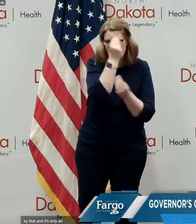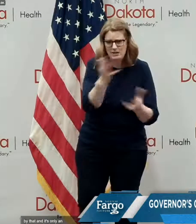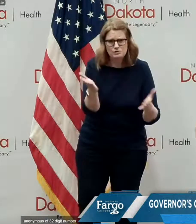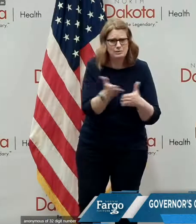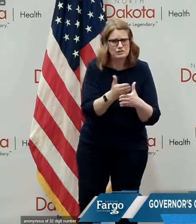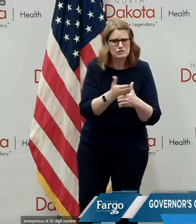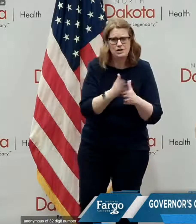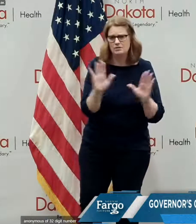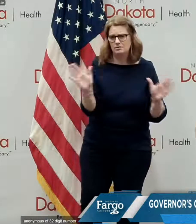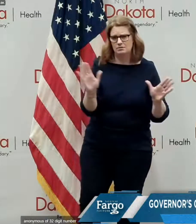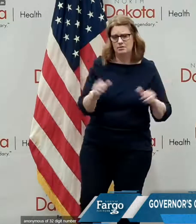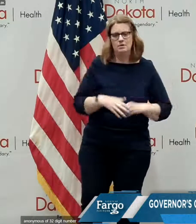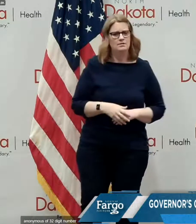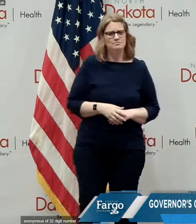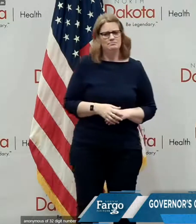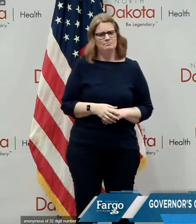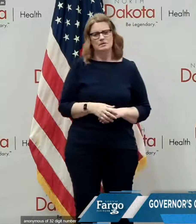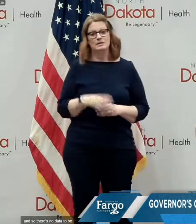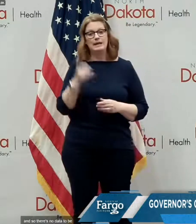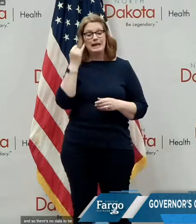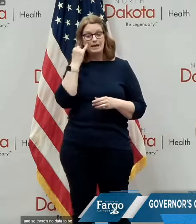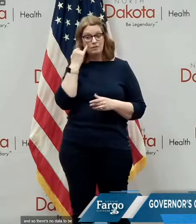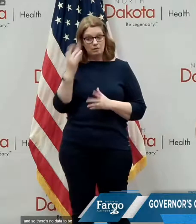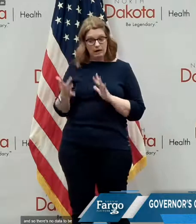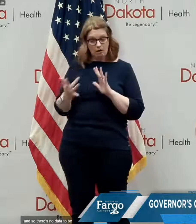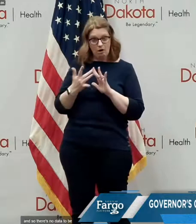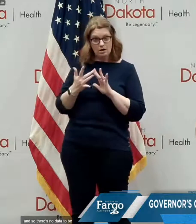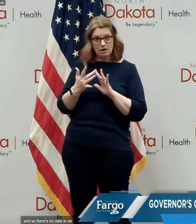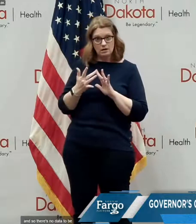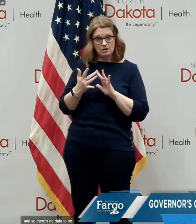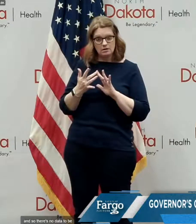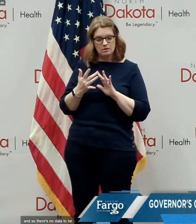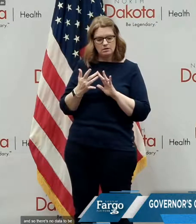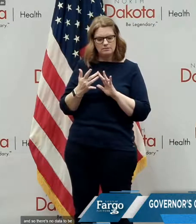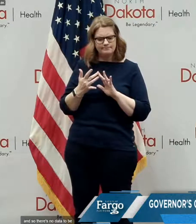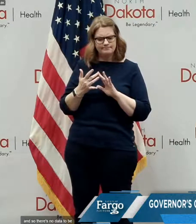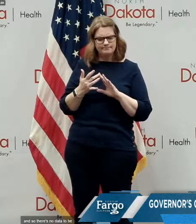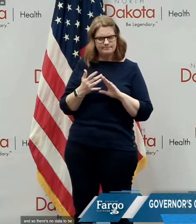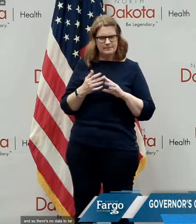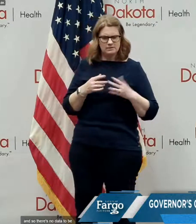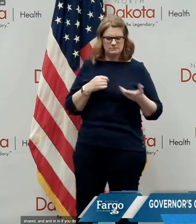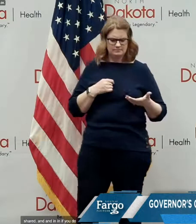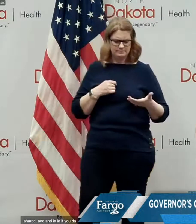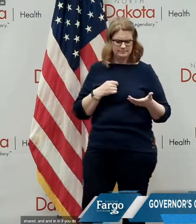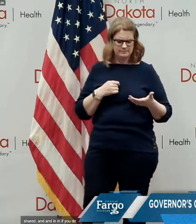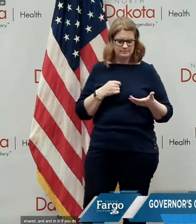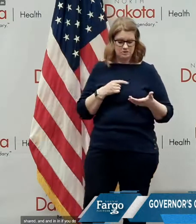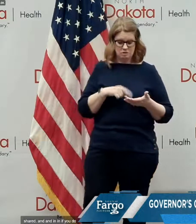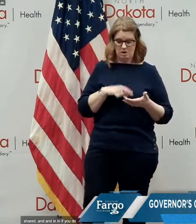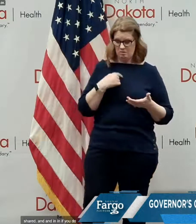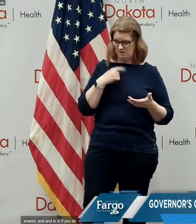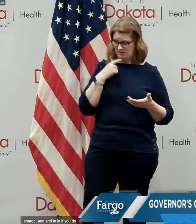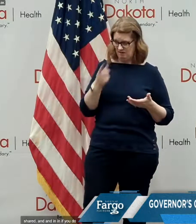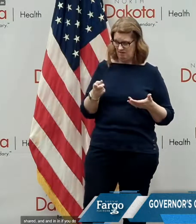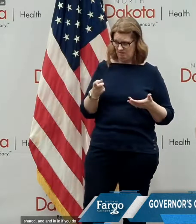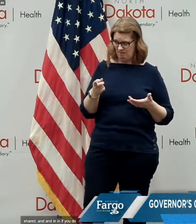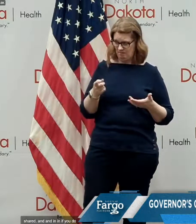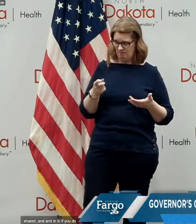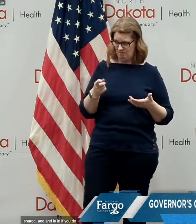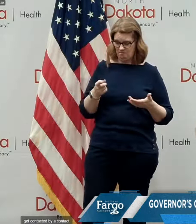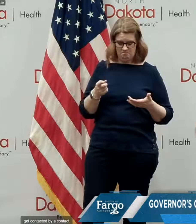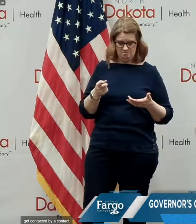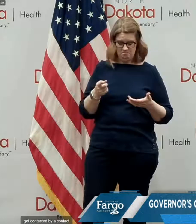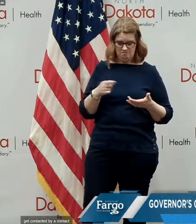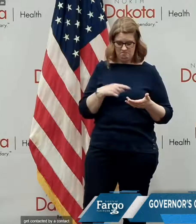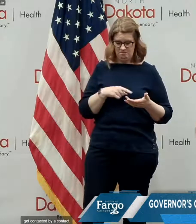if you do get contacted by a contact tracer, it's up to you to decide if you verbally want to share that information.